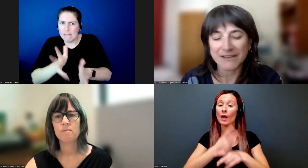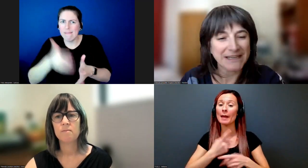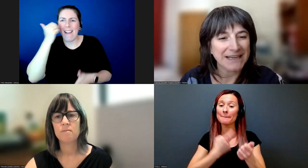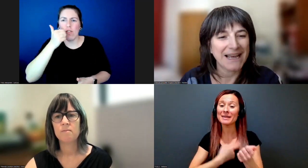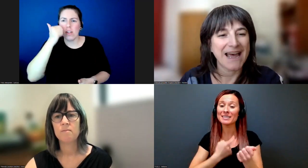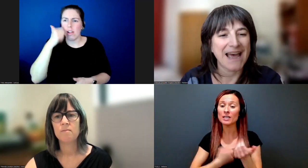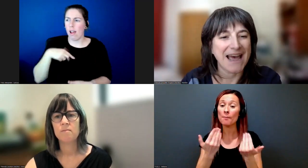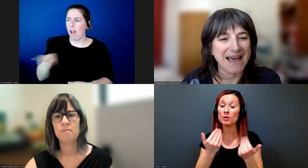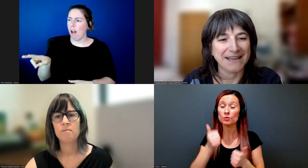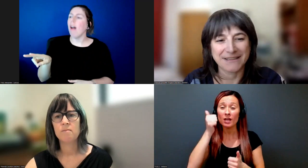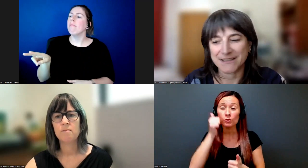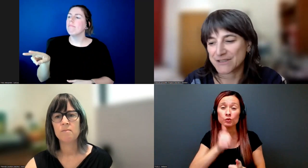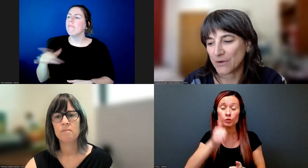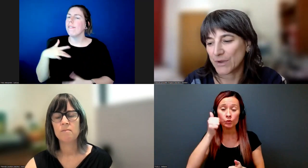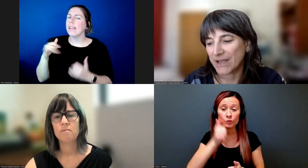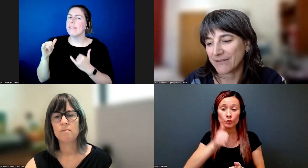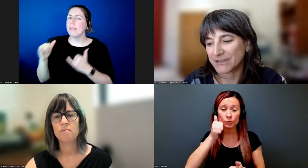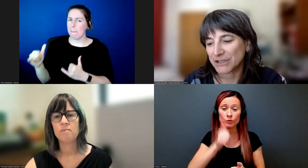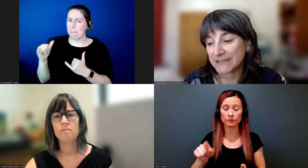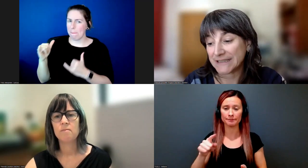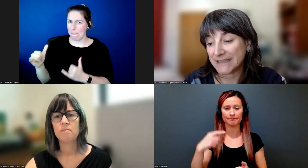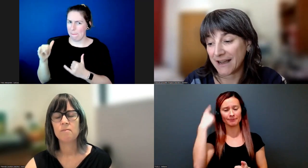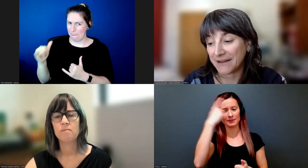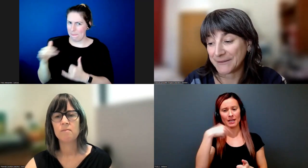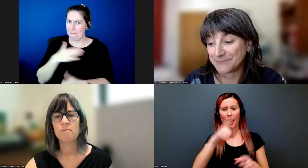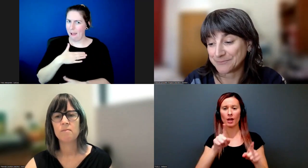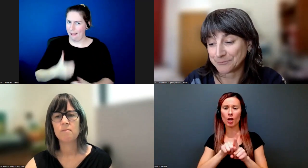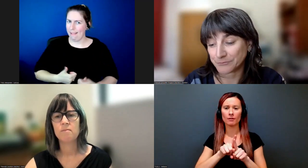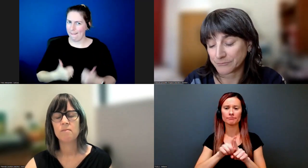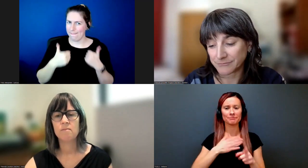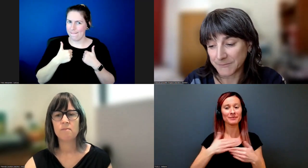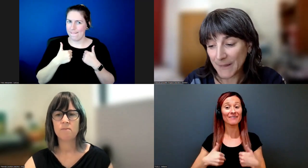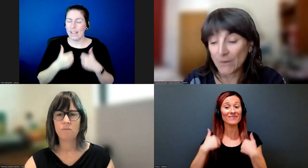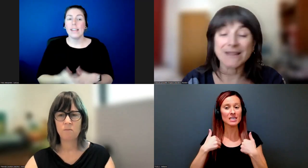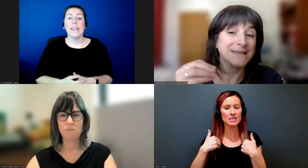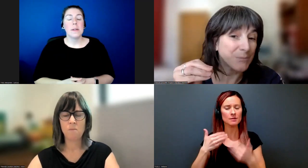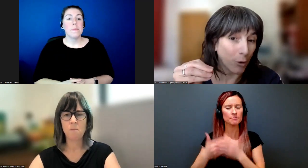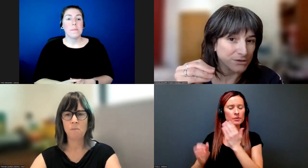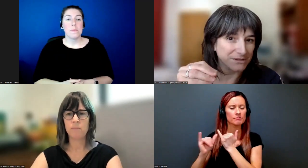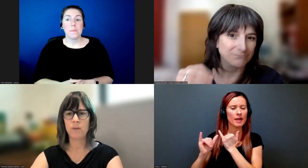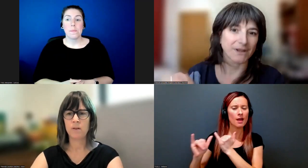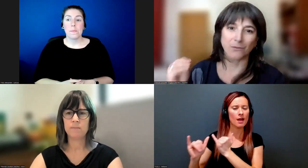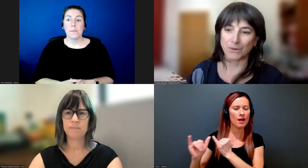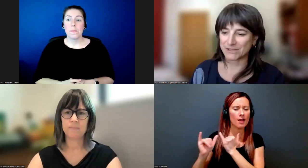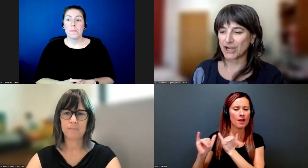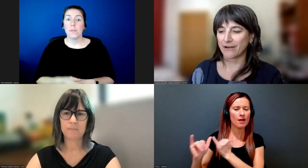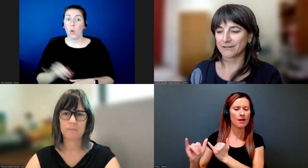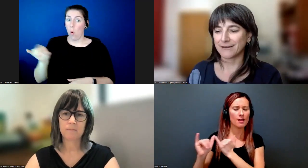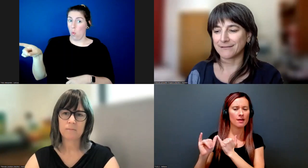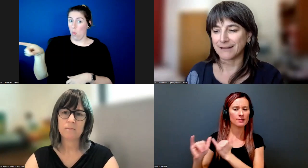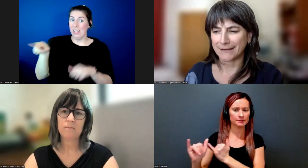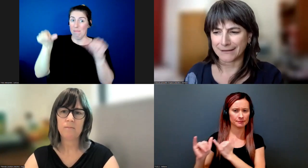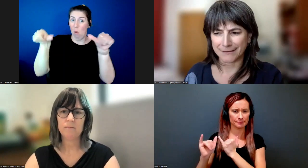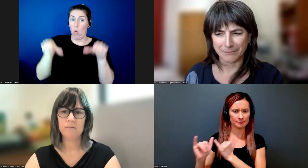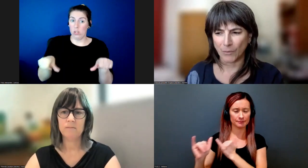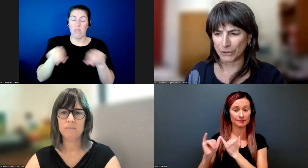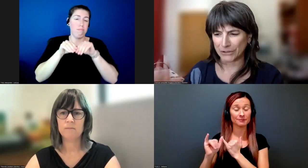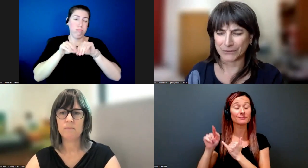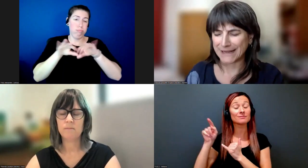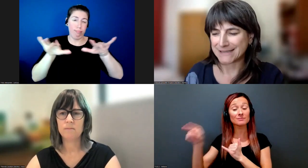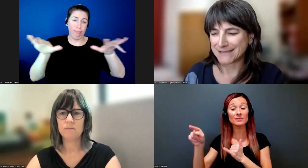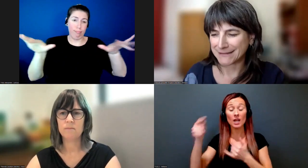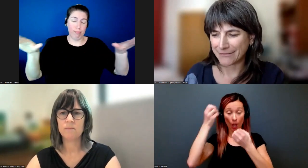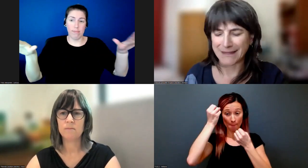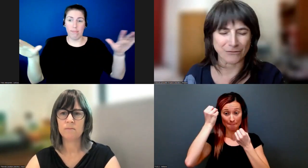life. And so we eventually, this post was shared like more